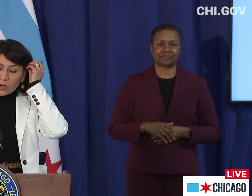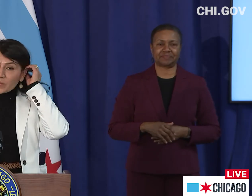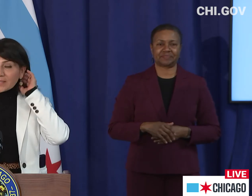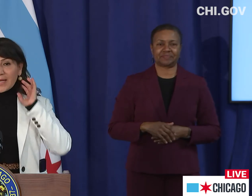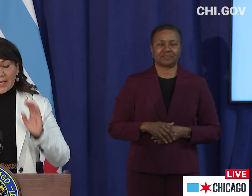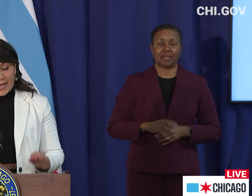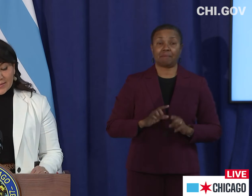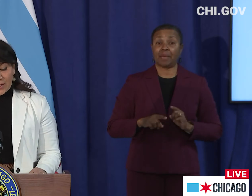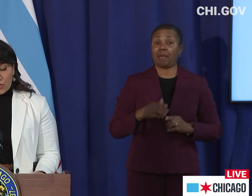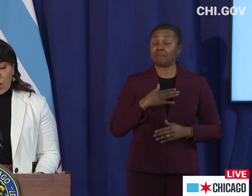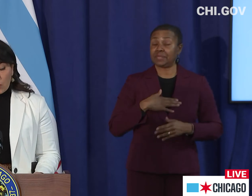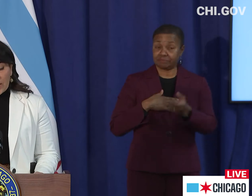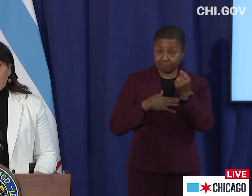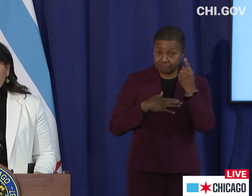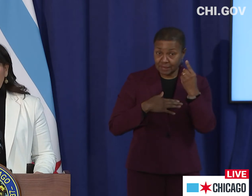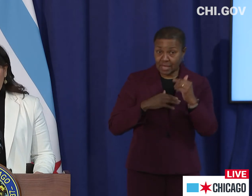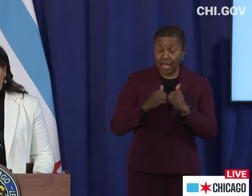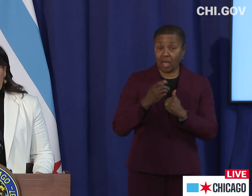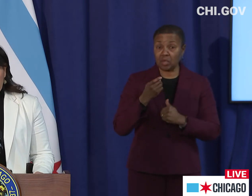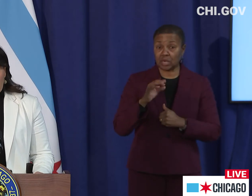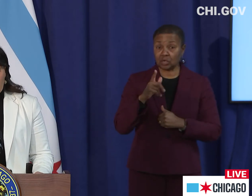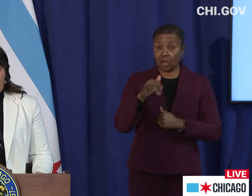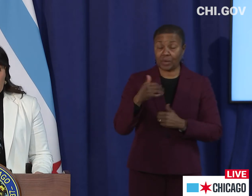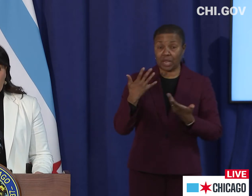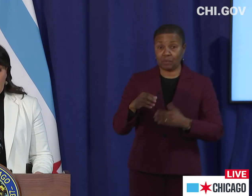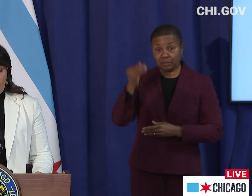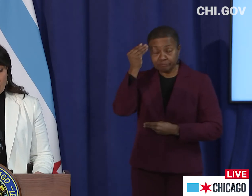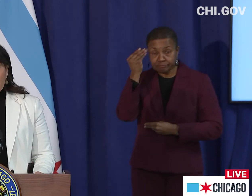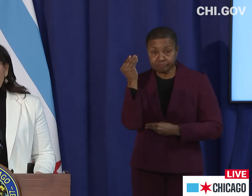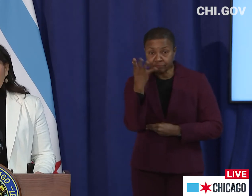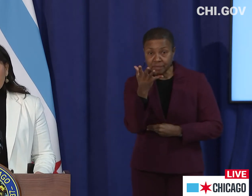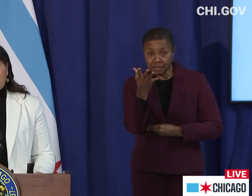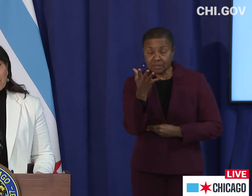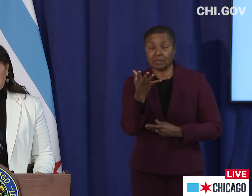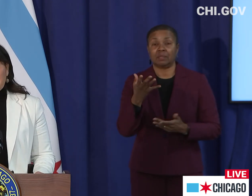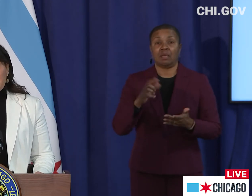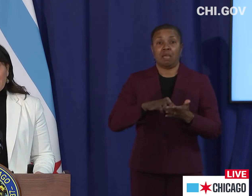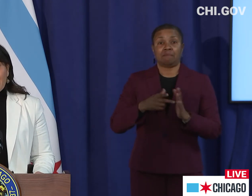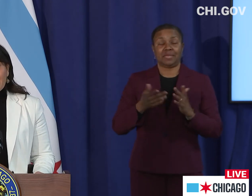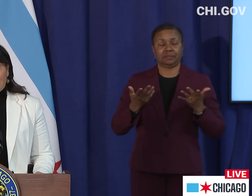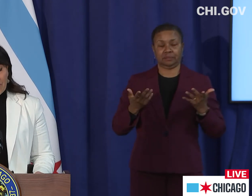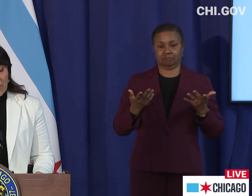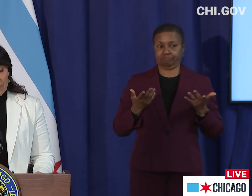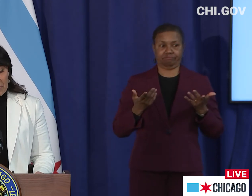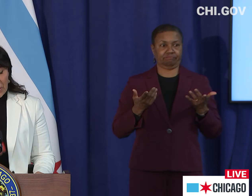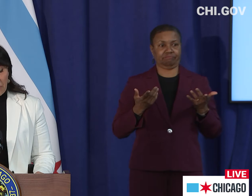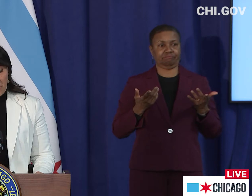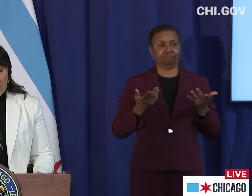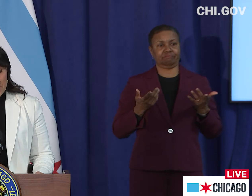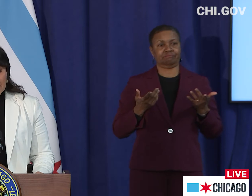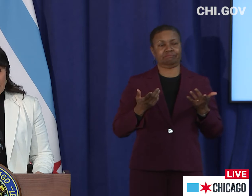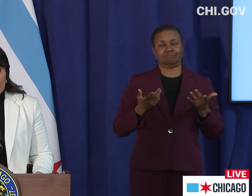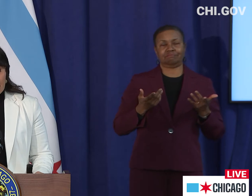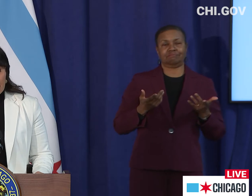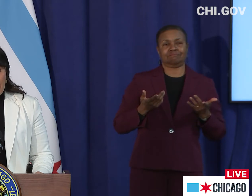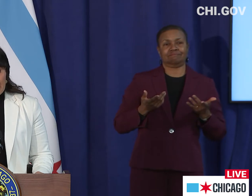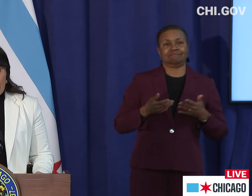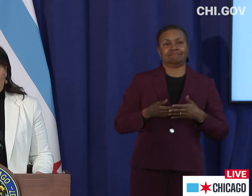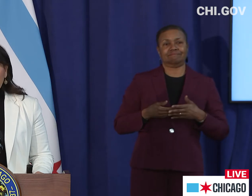But make no mistake, as Dr. Arwady has made it very clear, we are far from